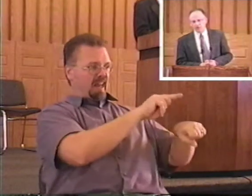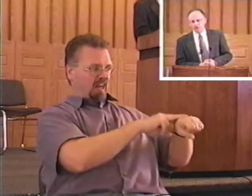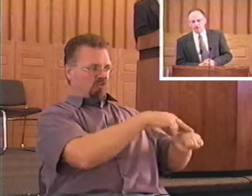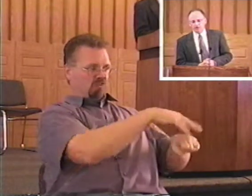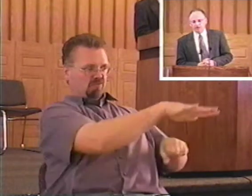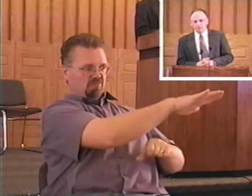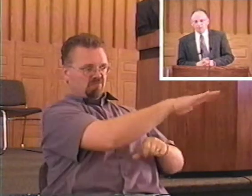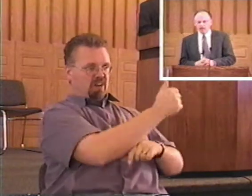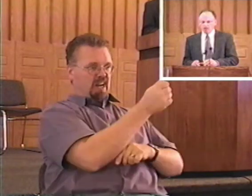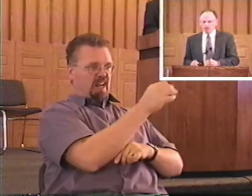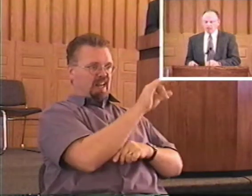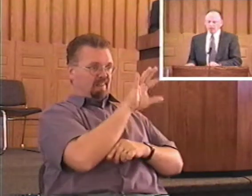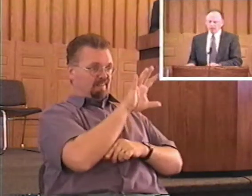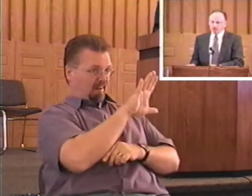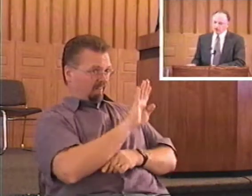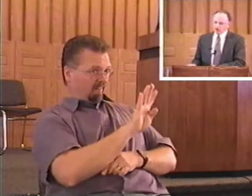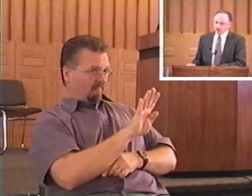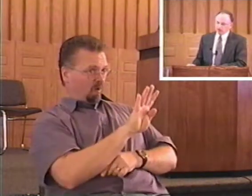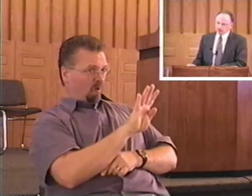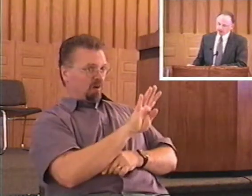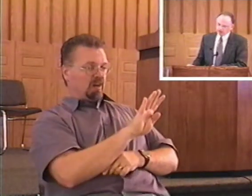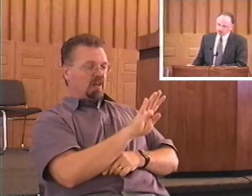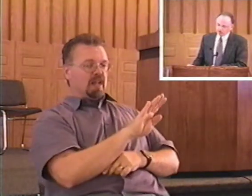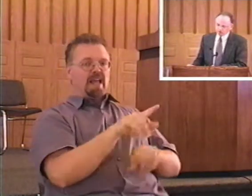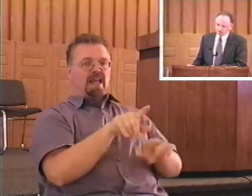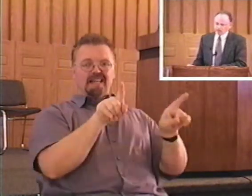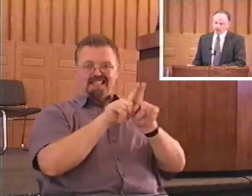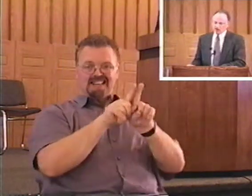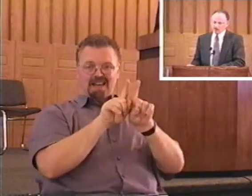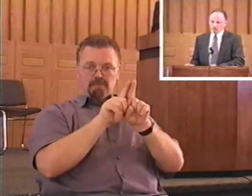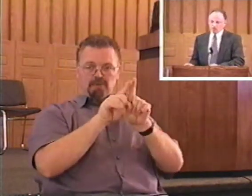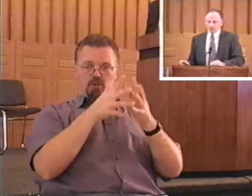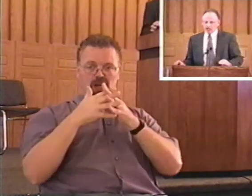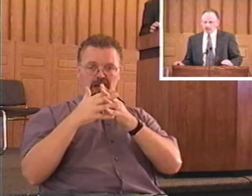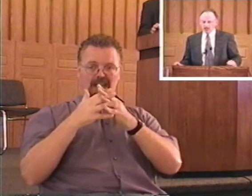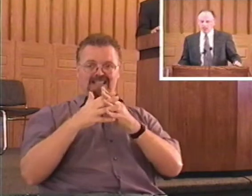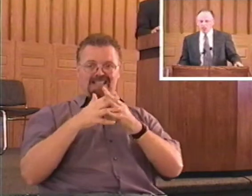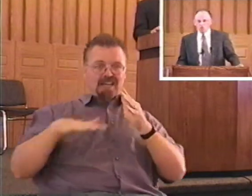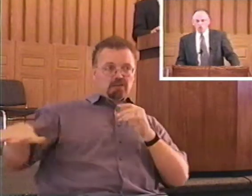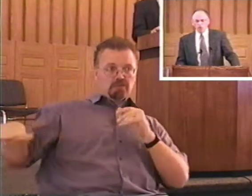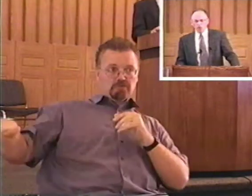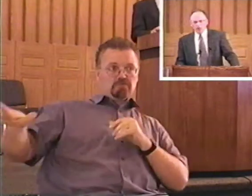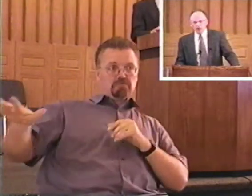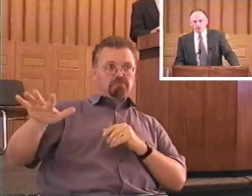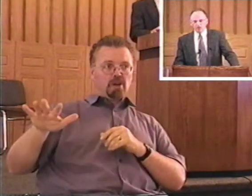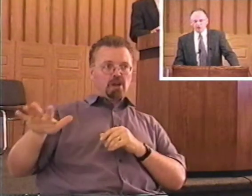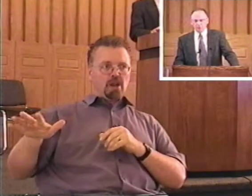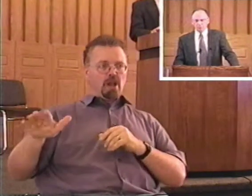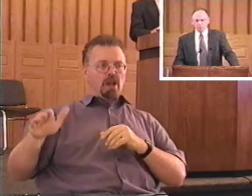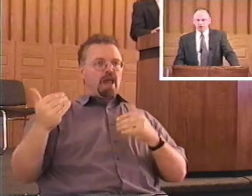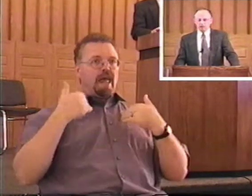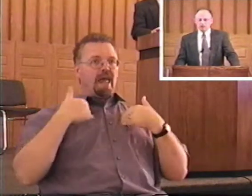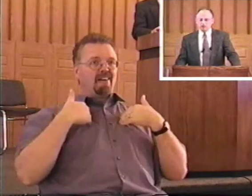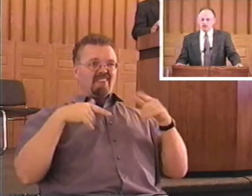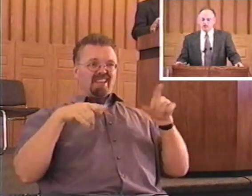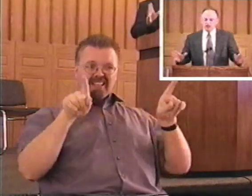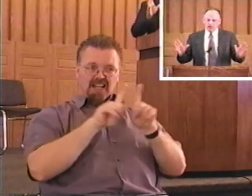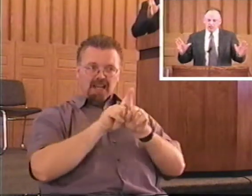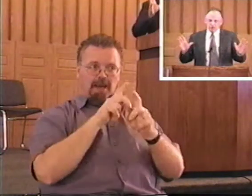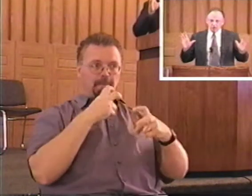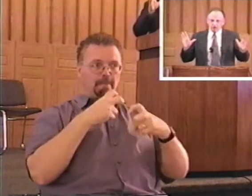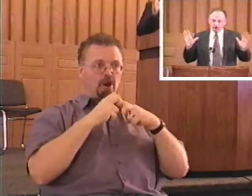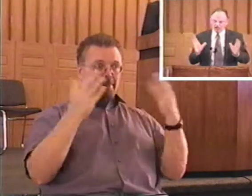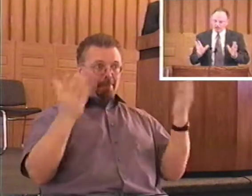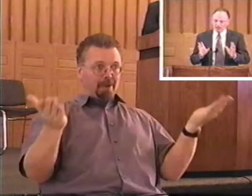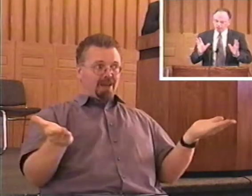1954, that the Bible Belt of the United States certainly has today. We run the risk